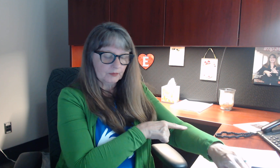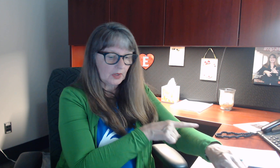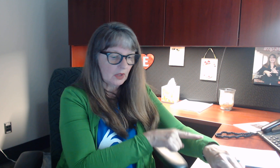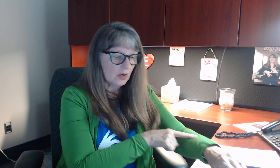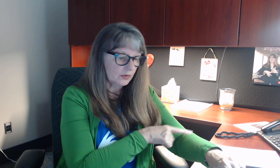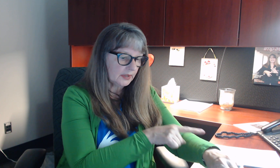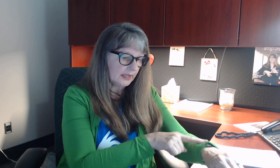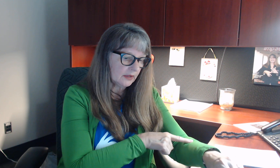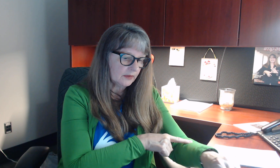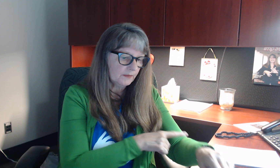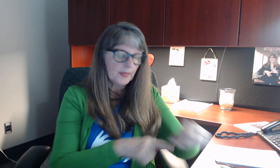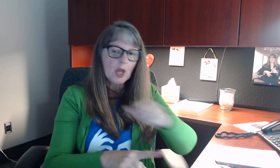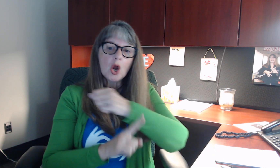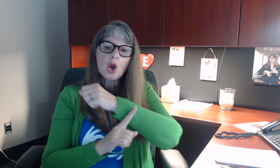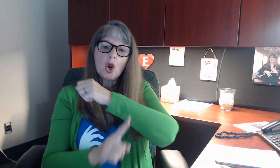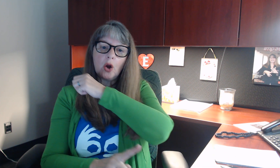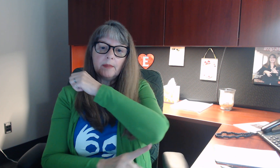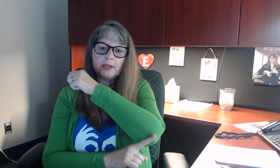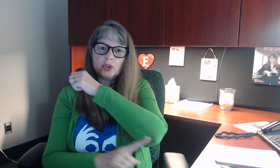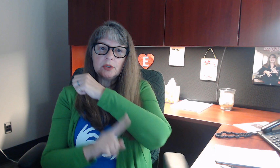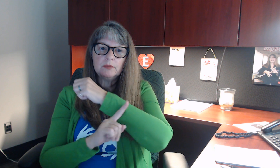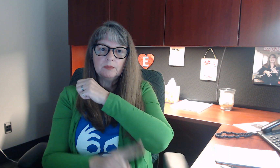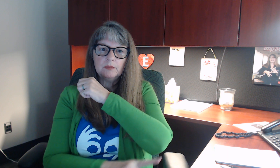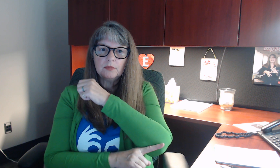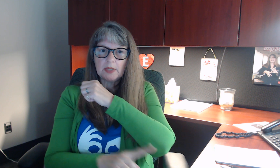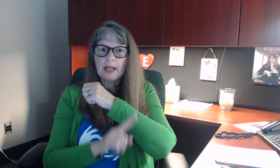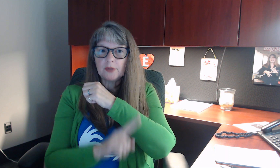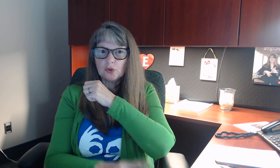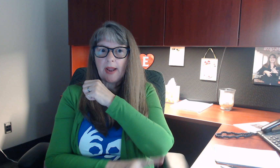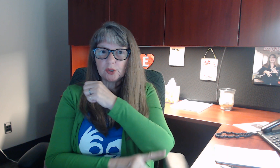Long or length. Garbage. Take out the trash.